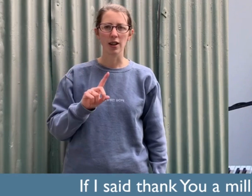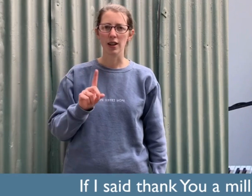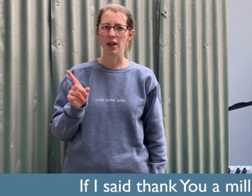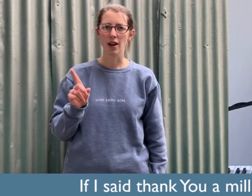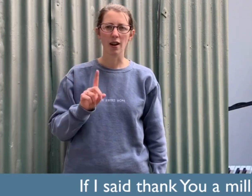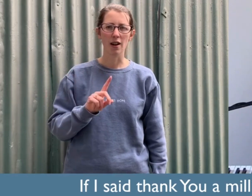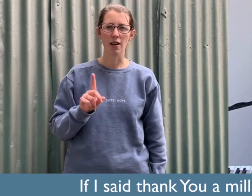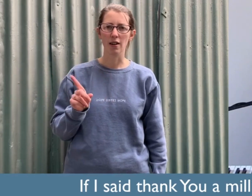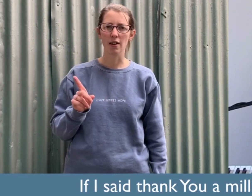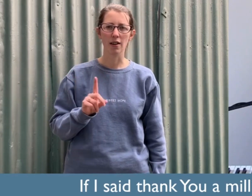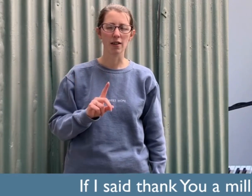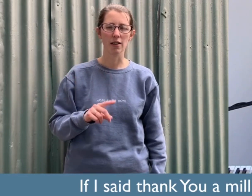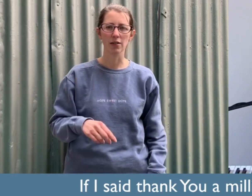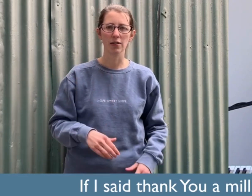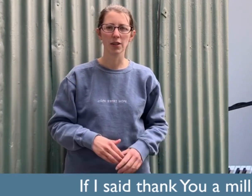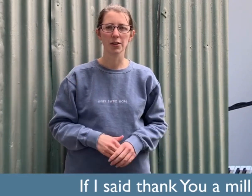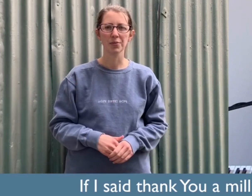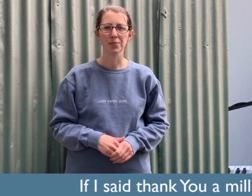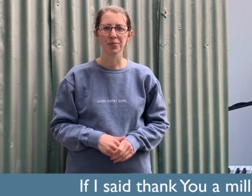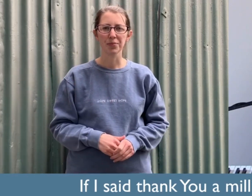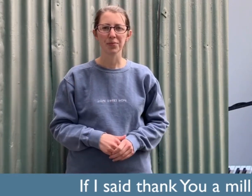not enough.